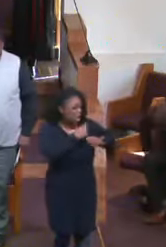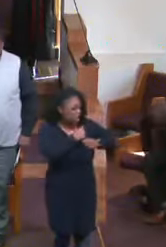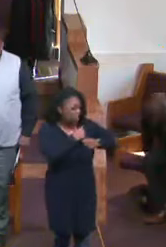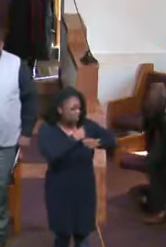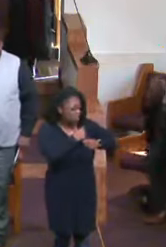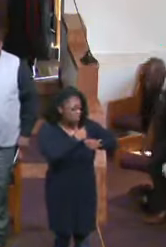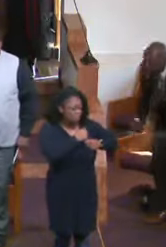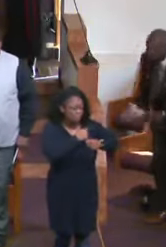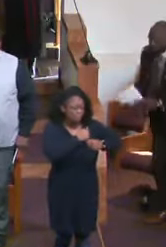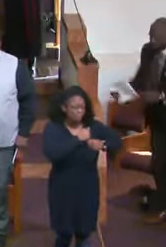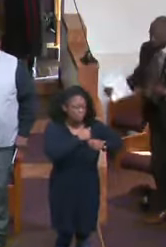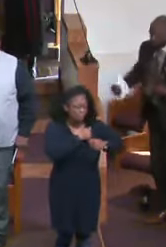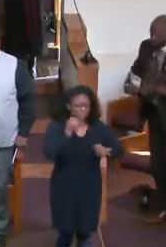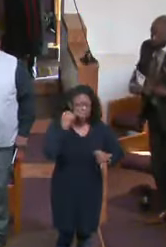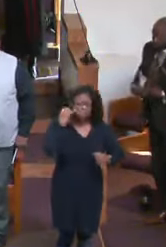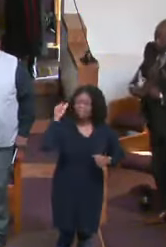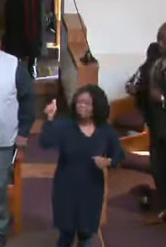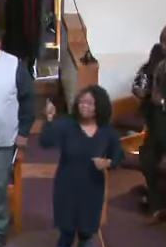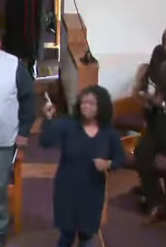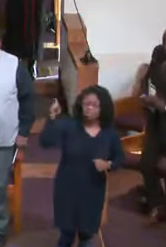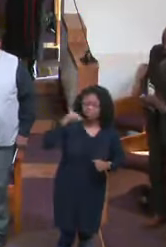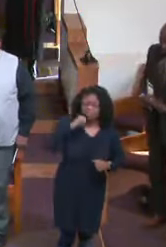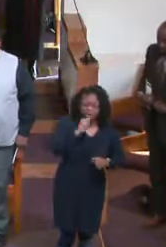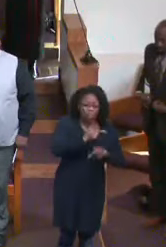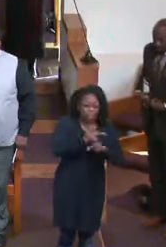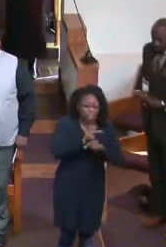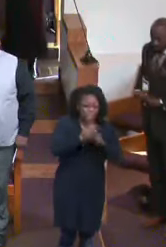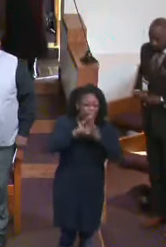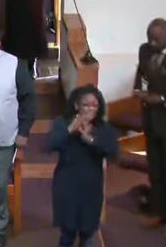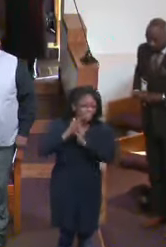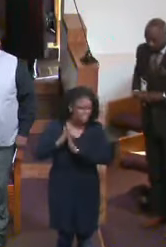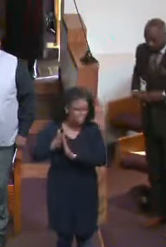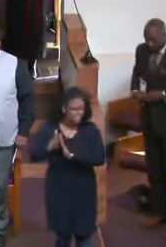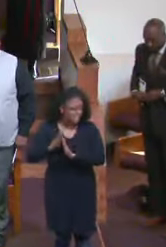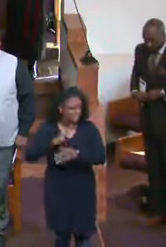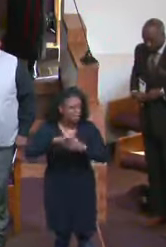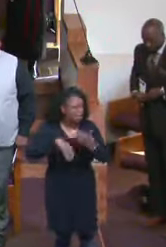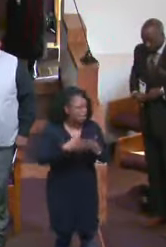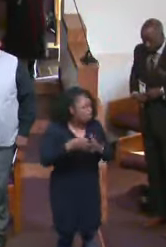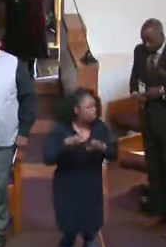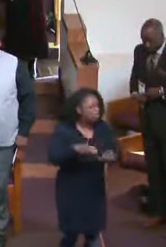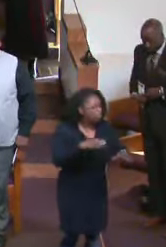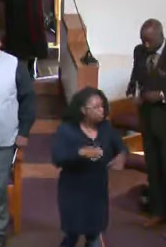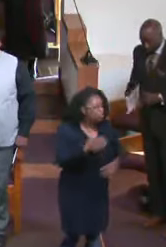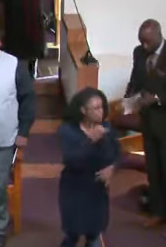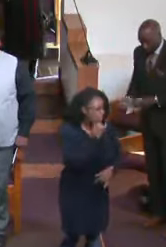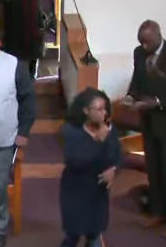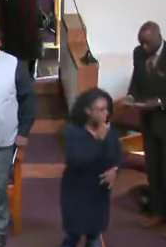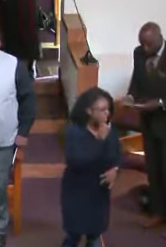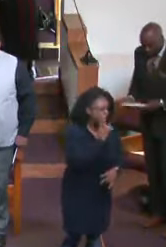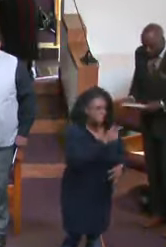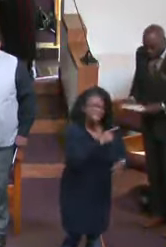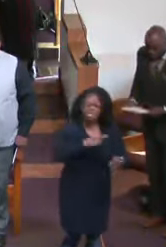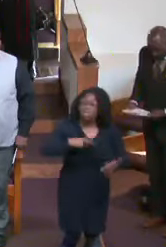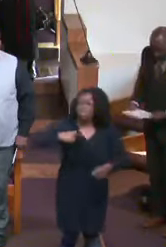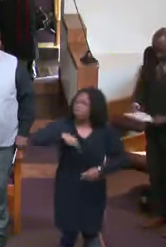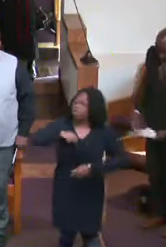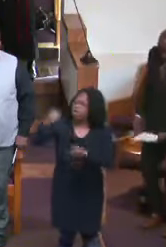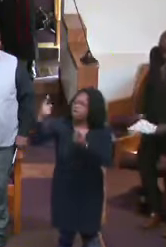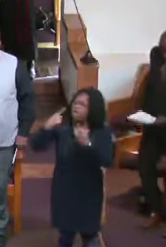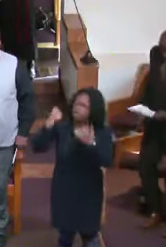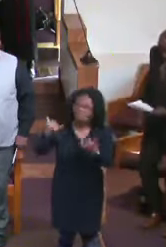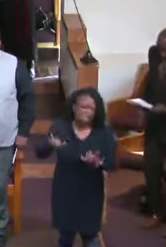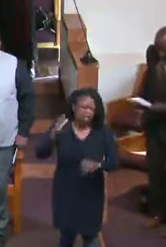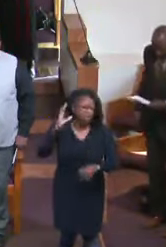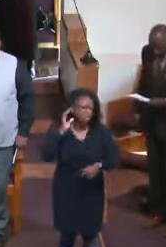it, unless you keep the city, all that we do is in vain. Lord, we come now to hear a word from you, O